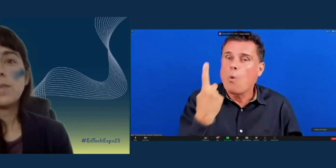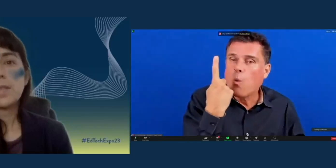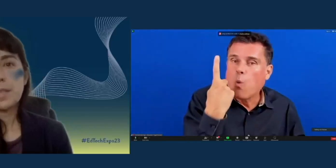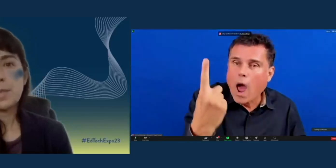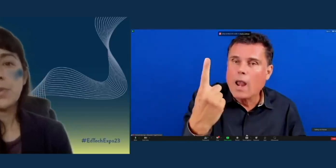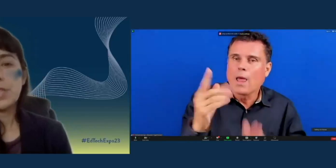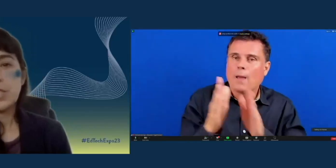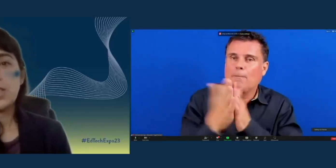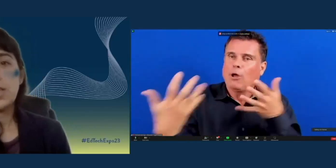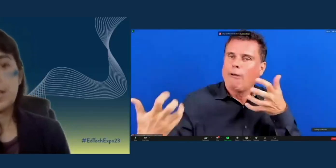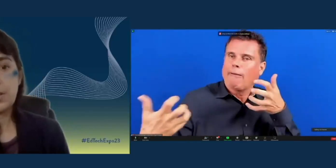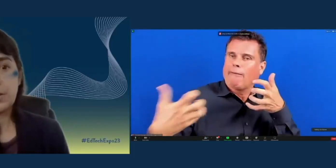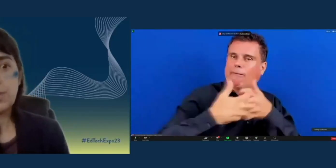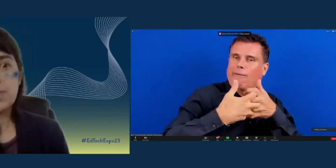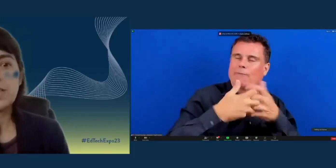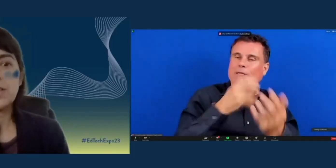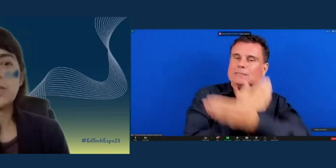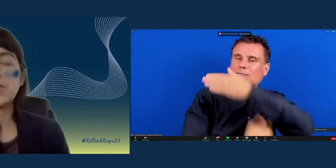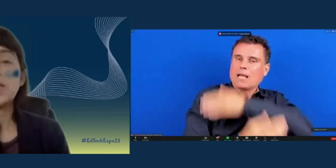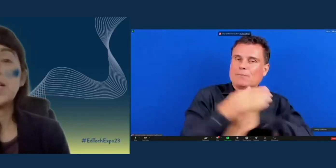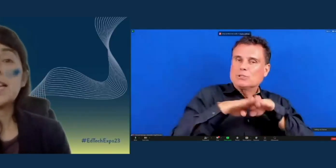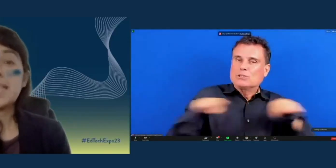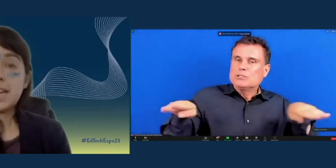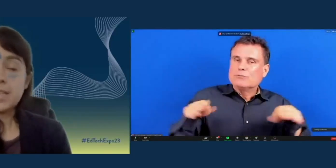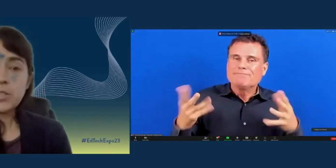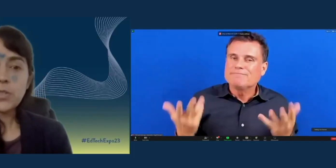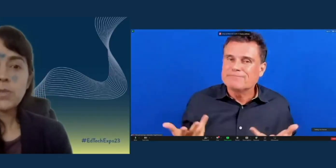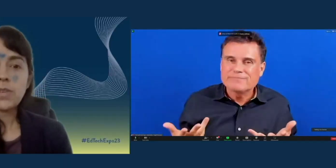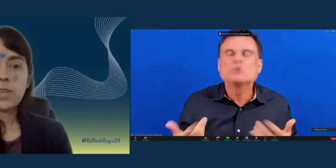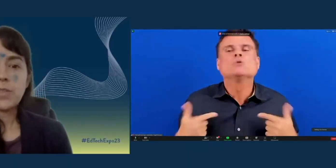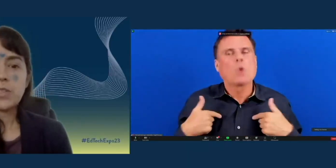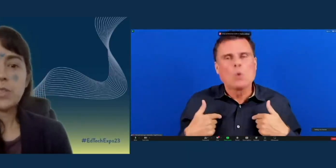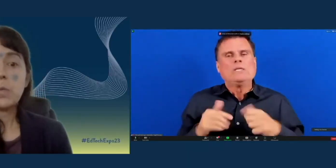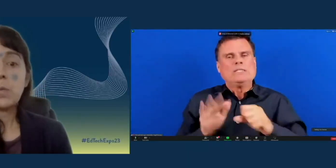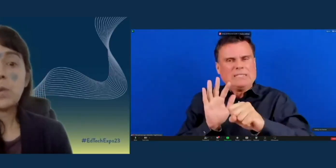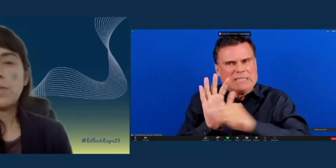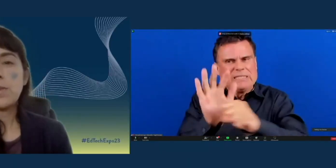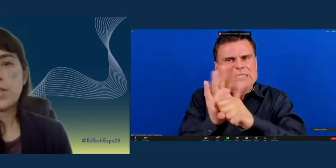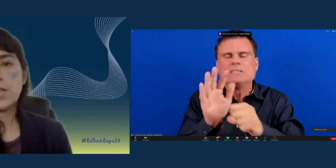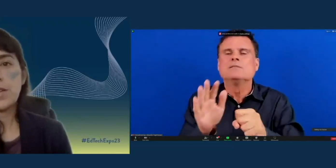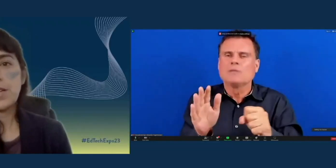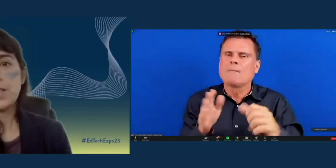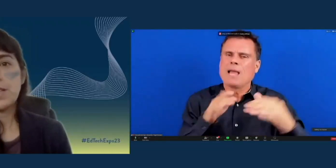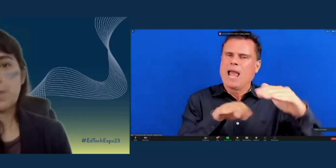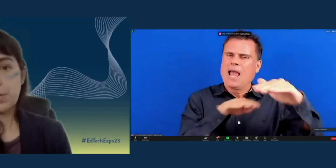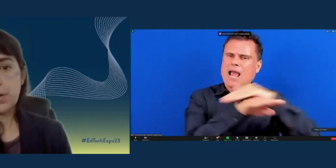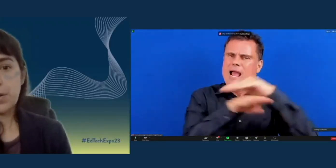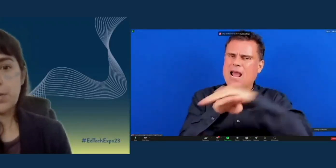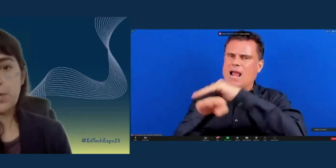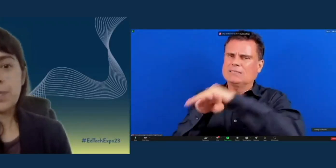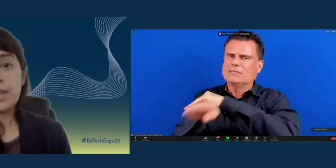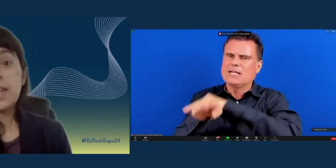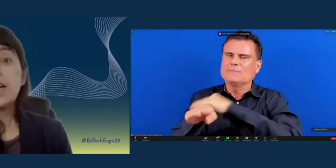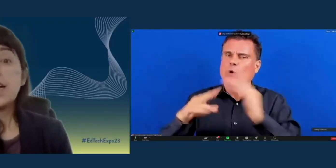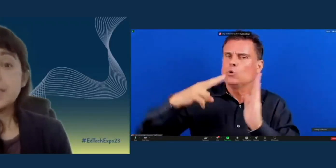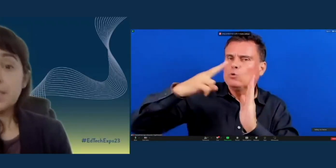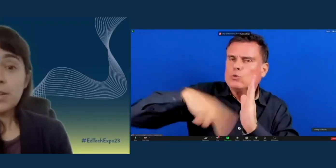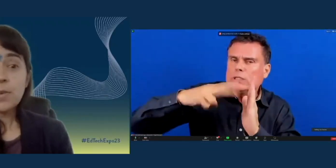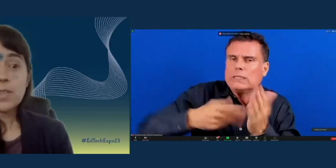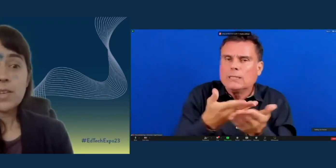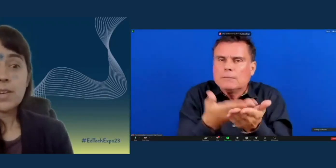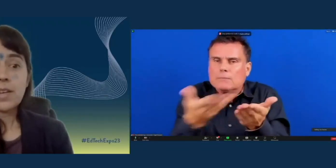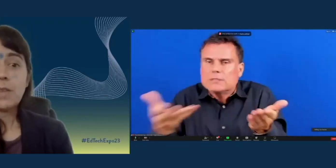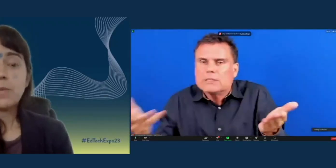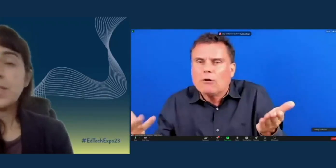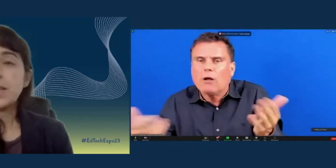of accessible teaching and learning materials in underserved languages one of the focus areas of our work. A second